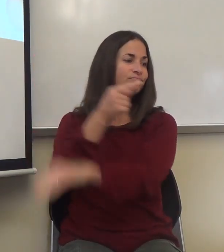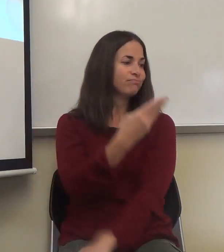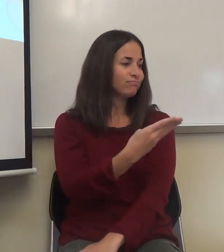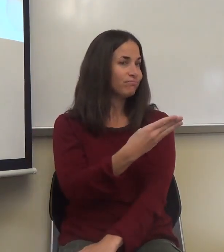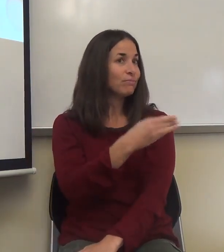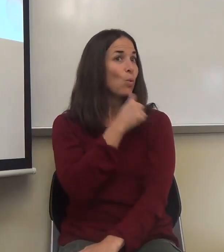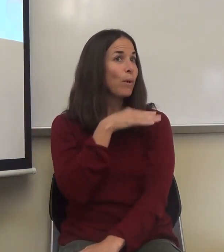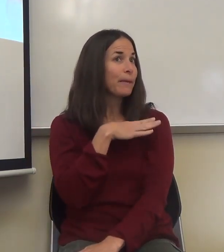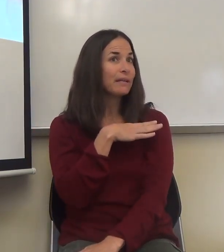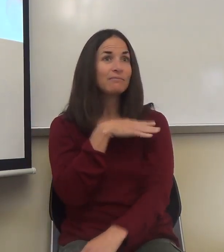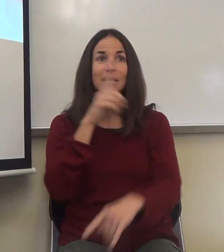were?